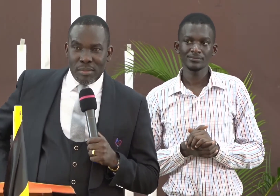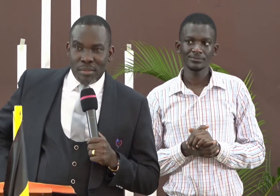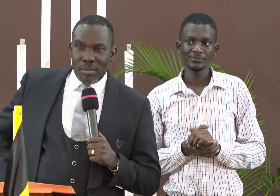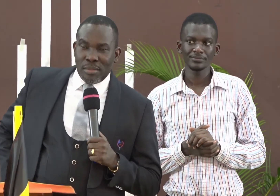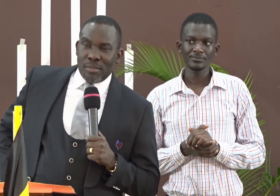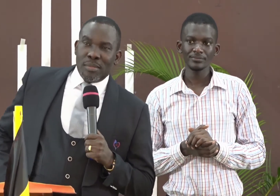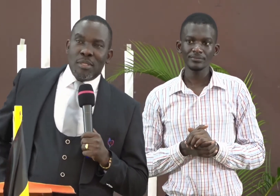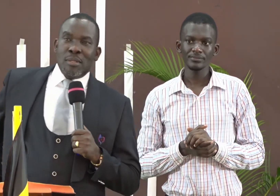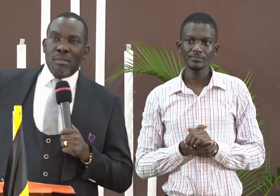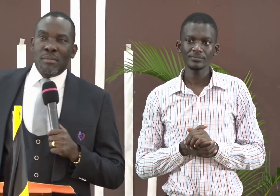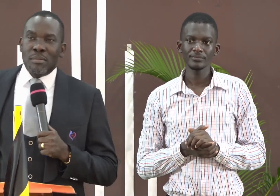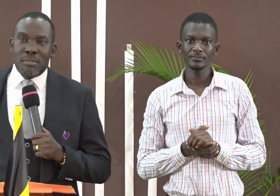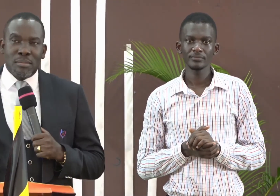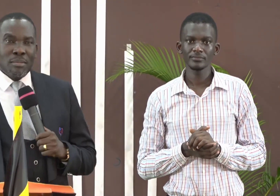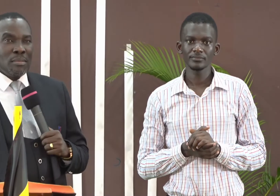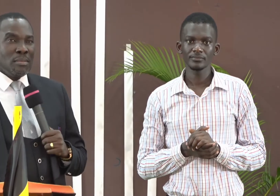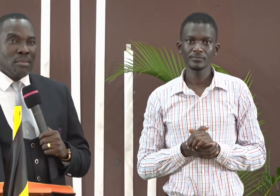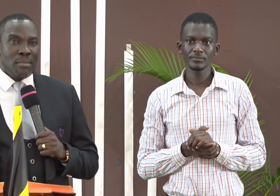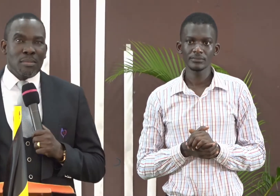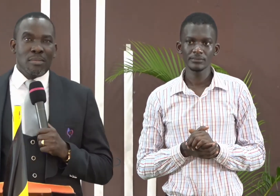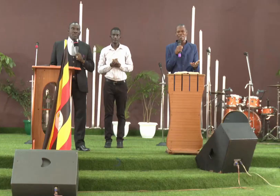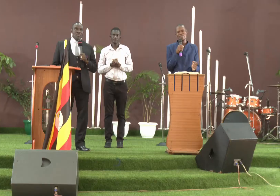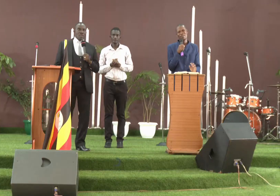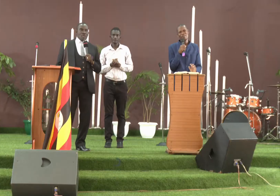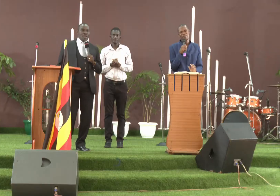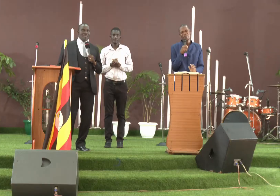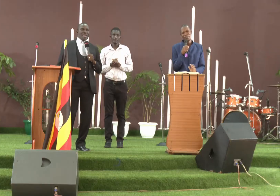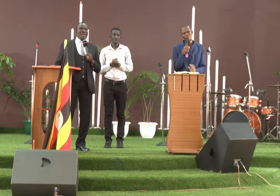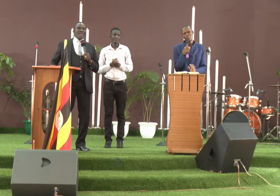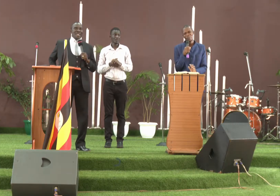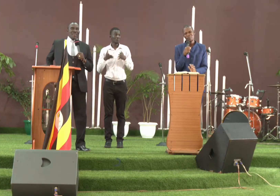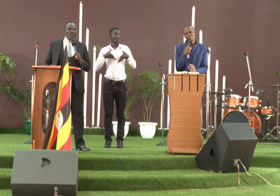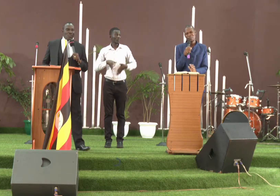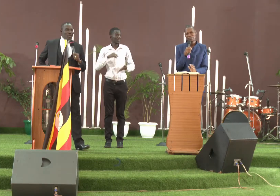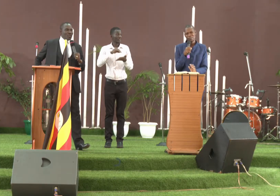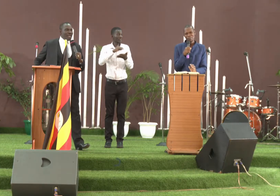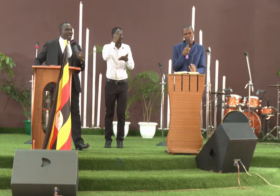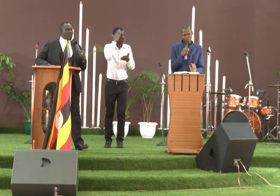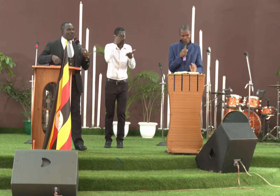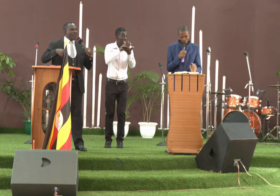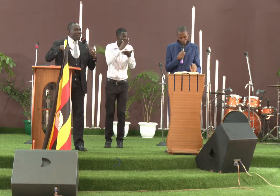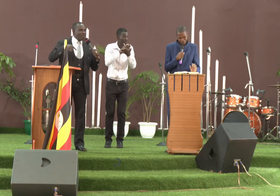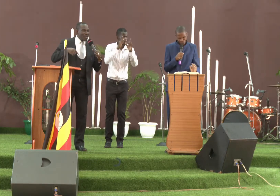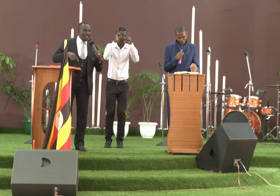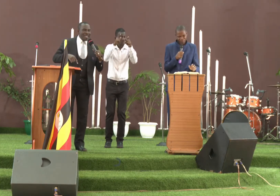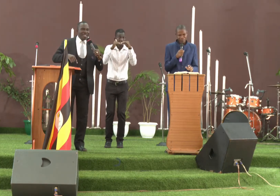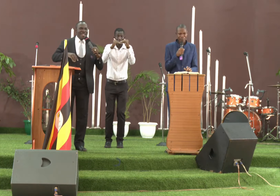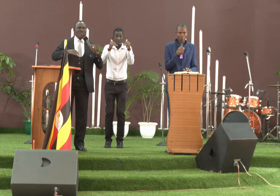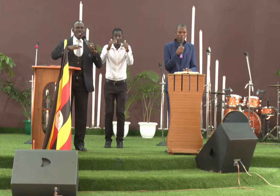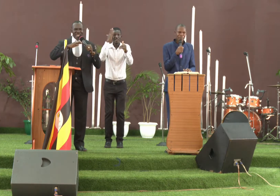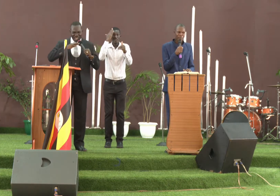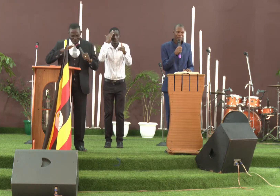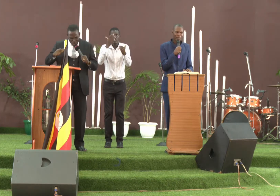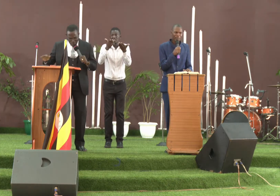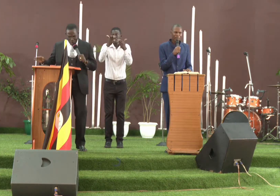God, what is this that you have done to me to give me this visa? And they cry. Mulokole manya amazima otuke kuddala ng'okufa gy'oli